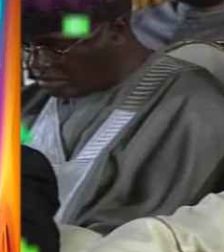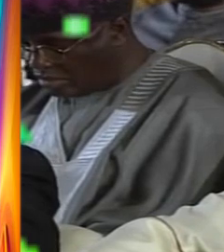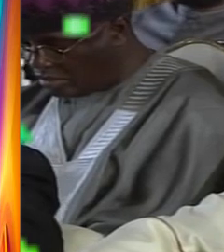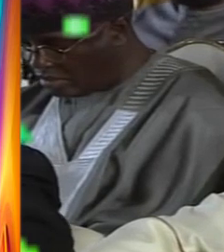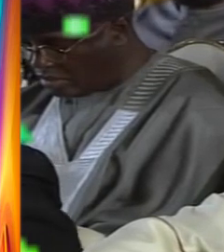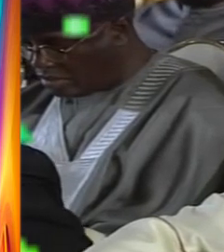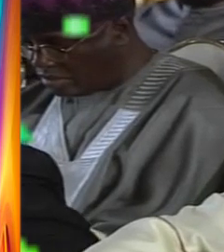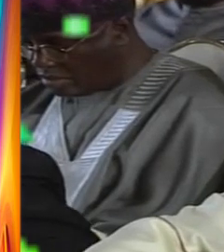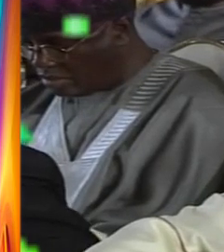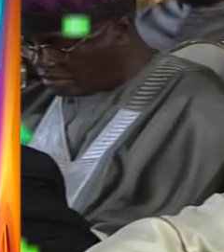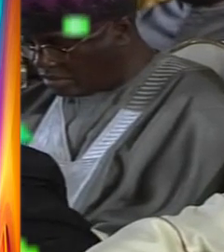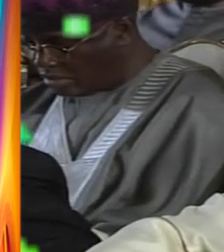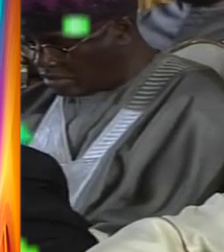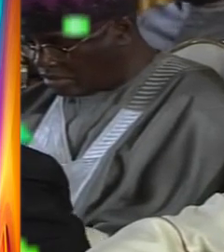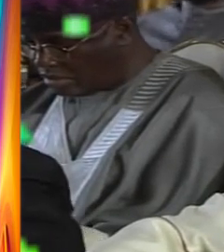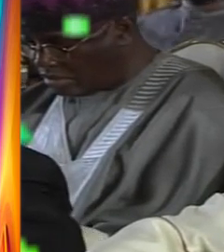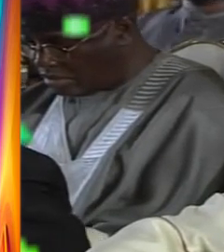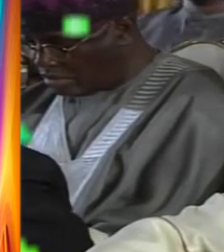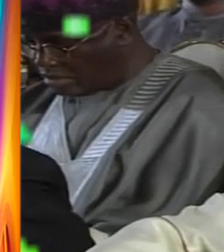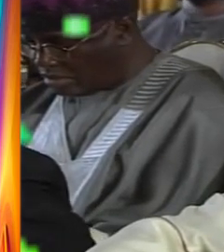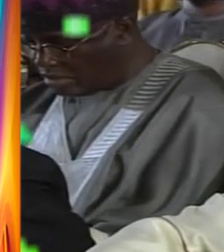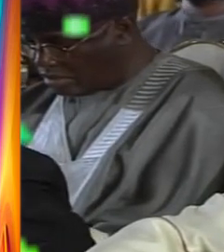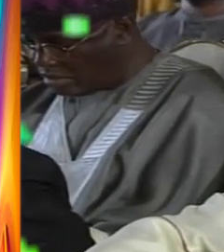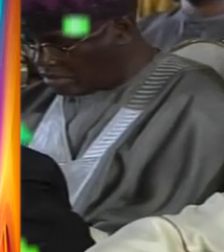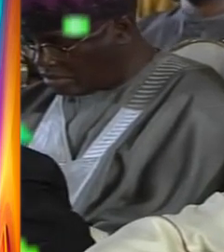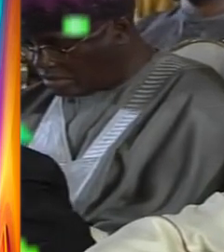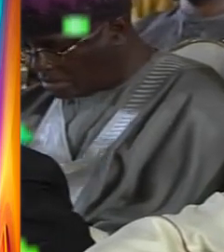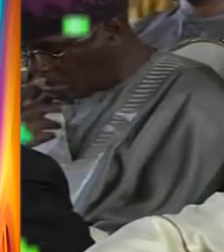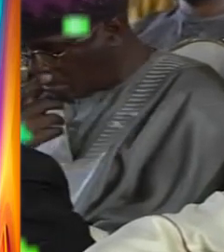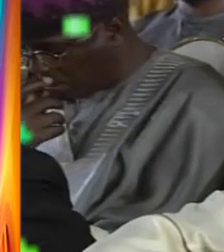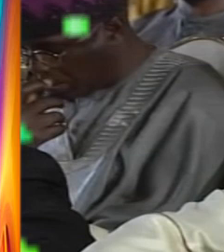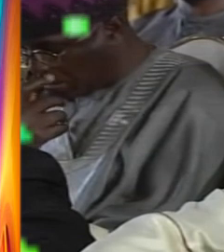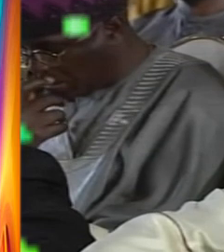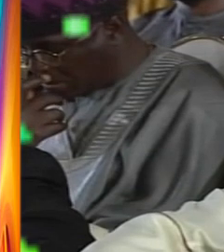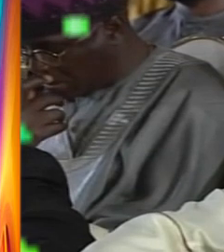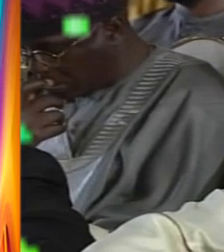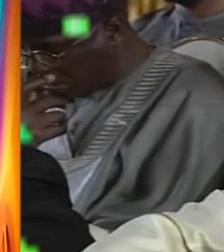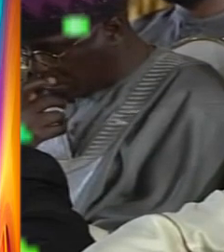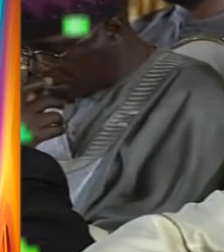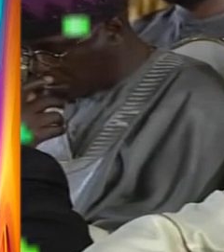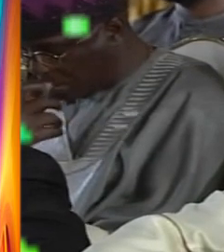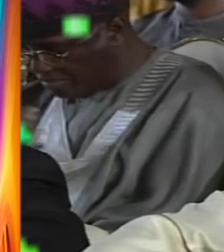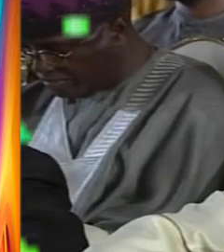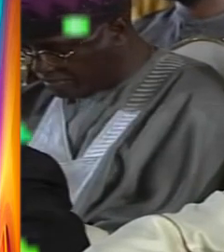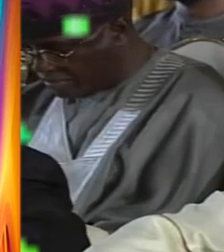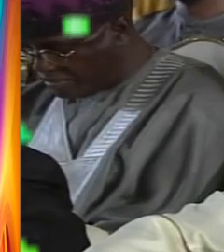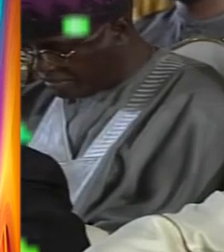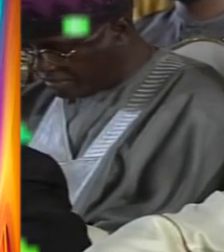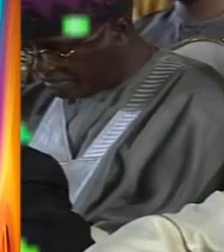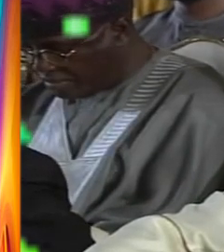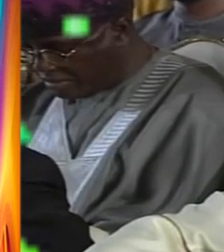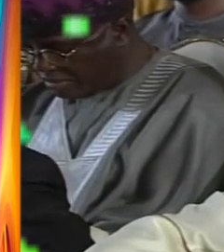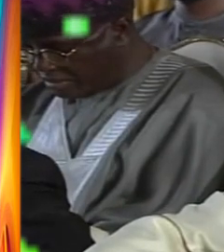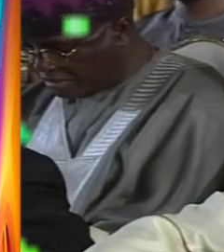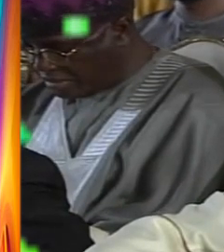the National Peace Committee. A Kennedy School of Government master's degree holder in public policy, he also holds a